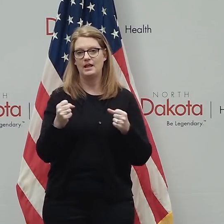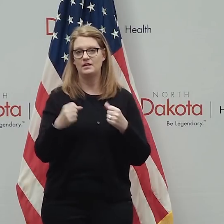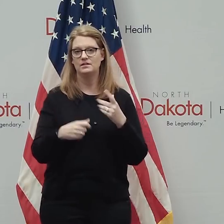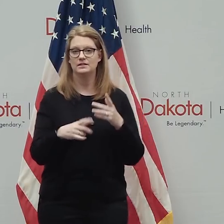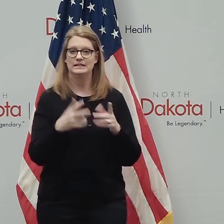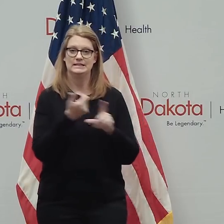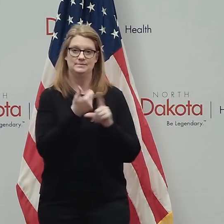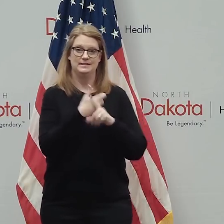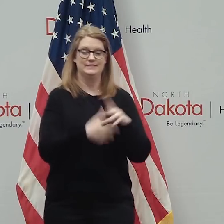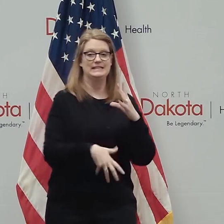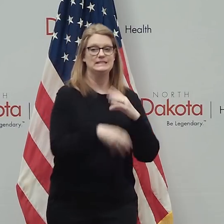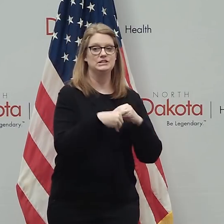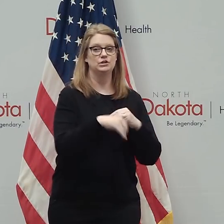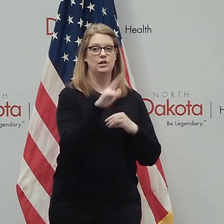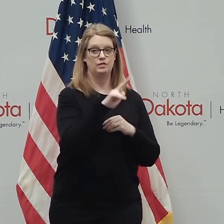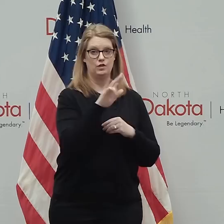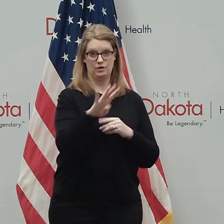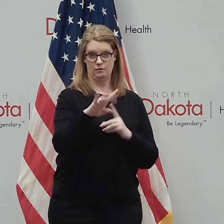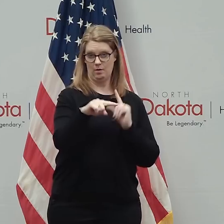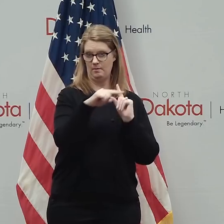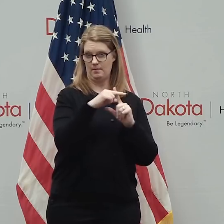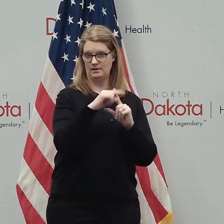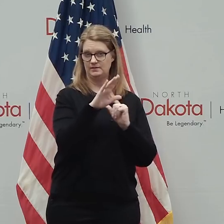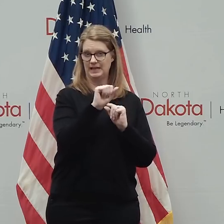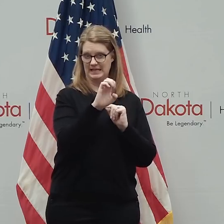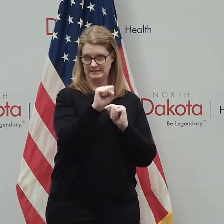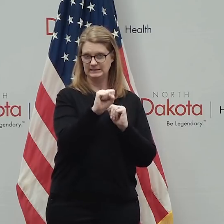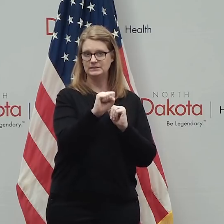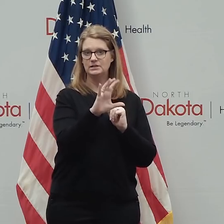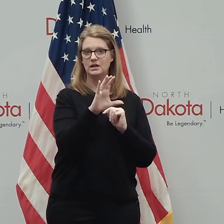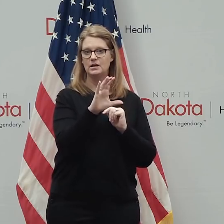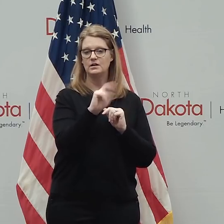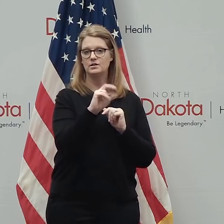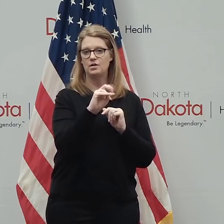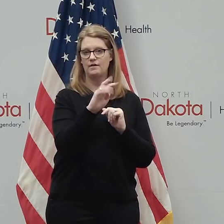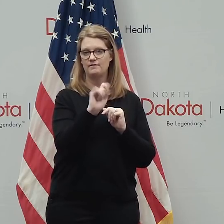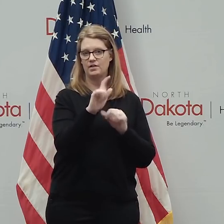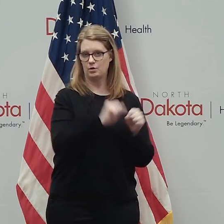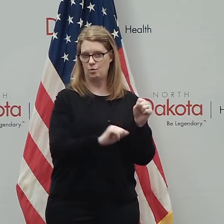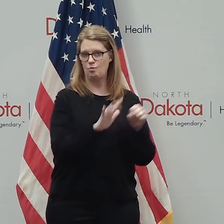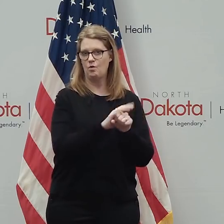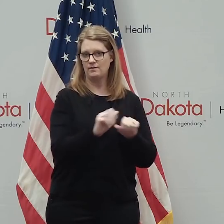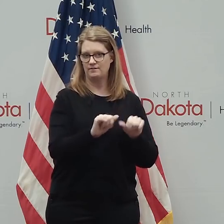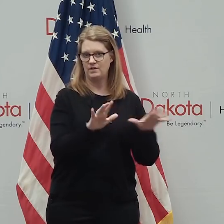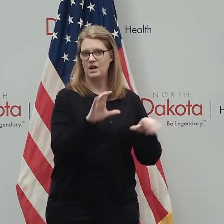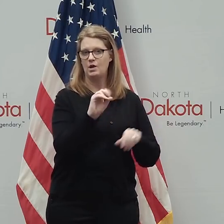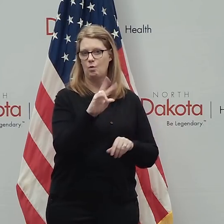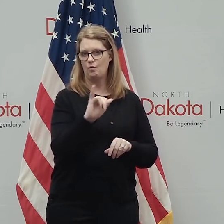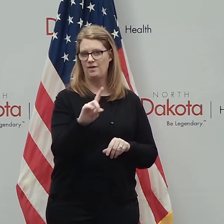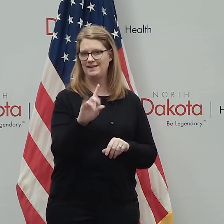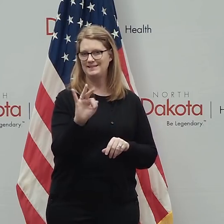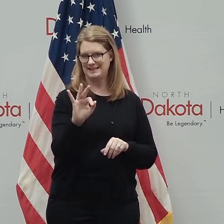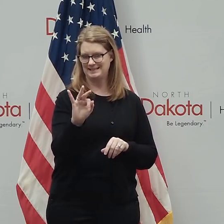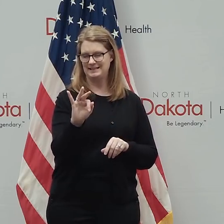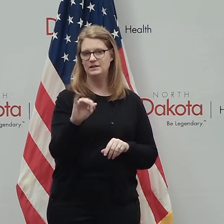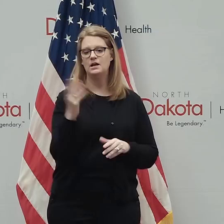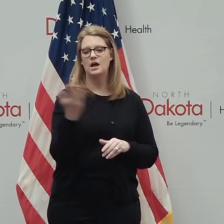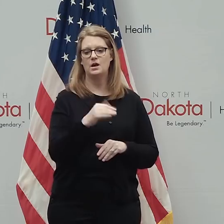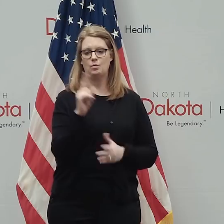confirmed 34 additional cases, positive cases of the novel coronavirus disease, or COVID-19, out